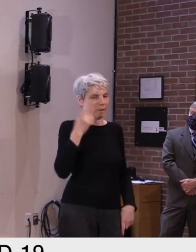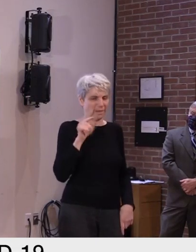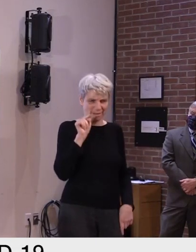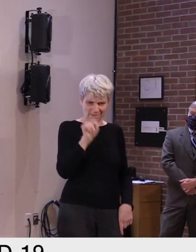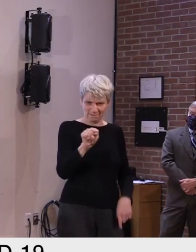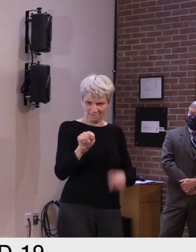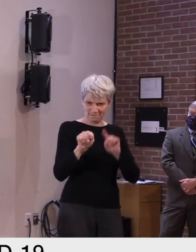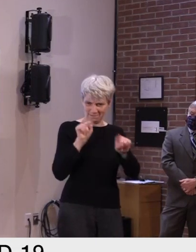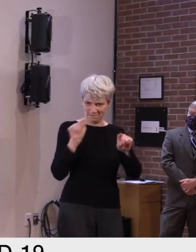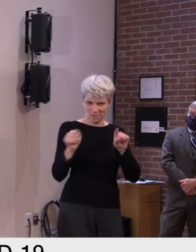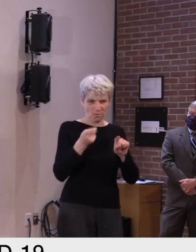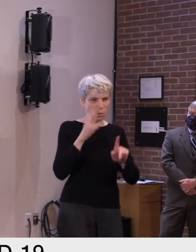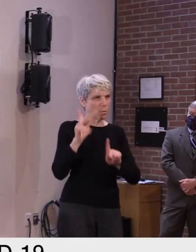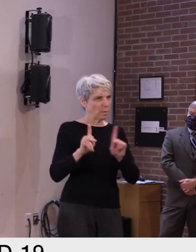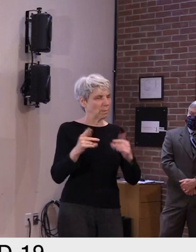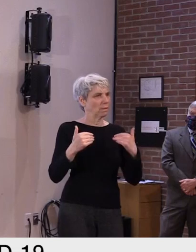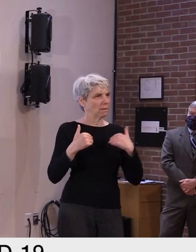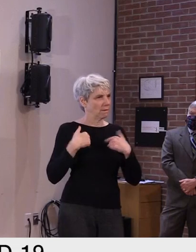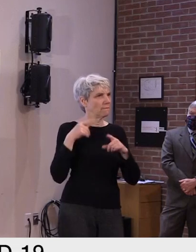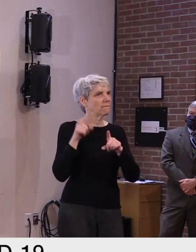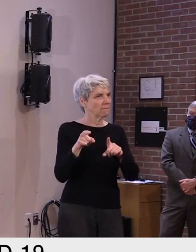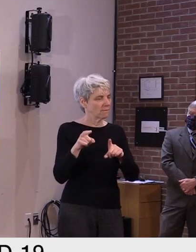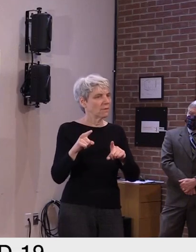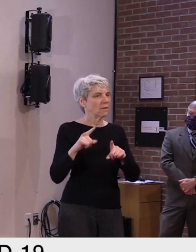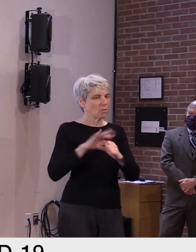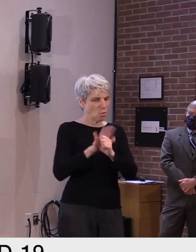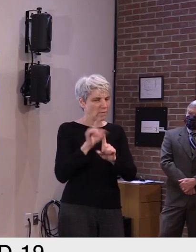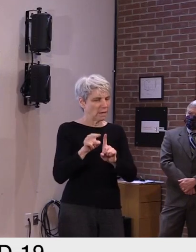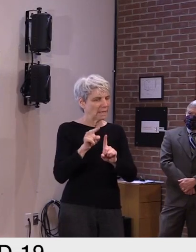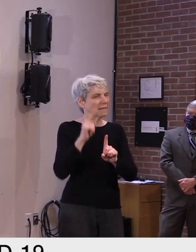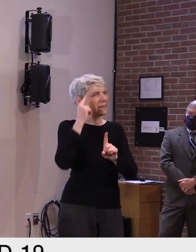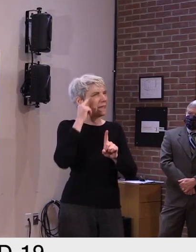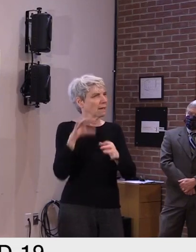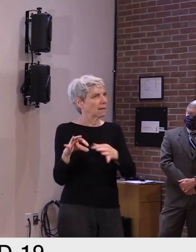on public-facing operations. The